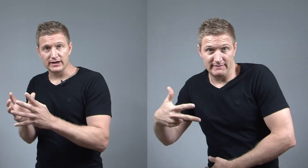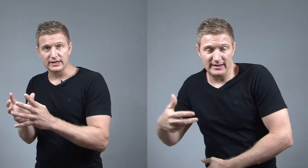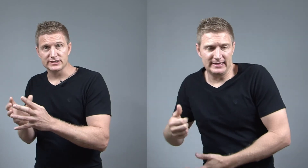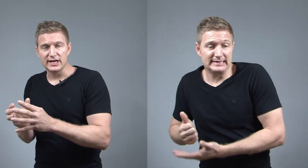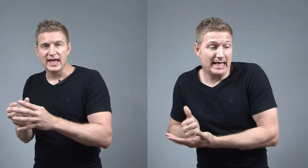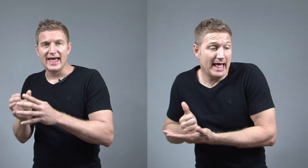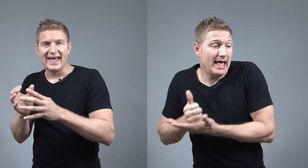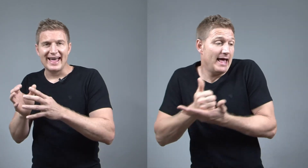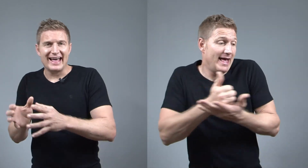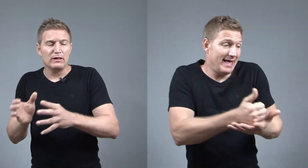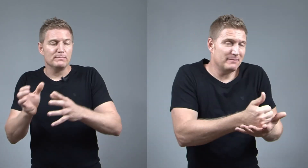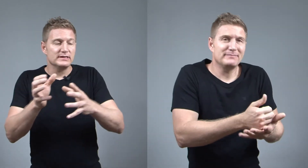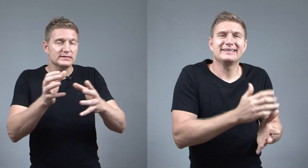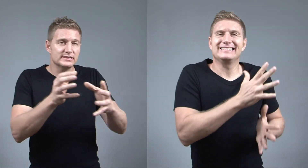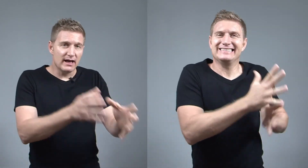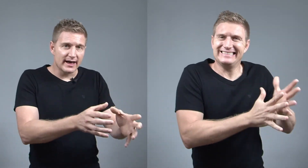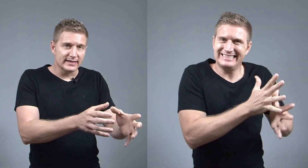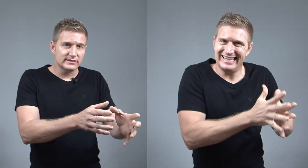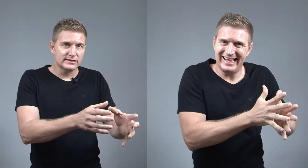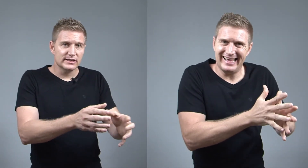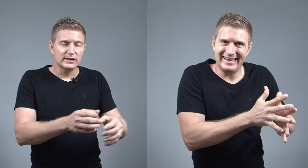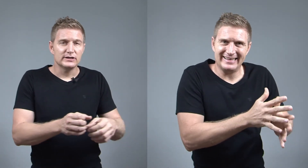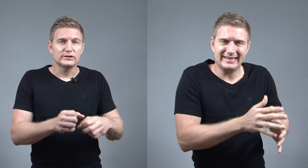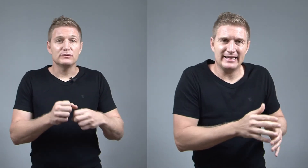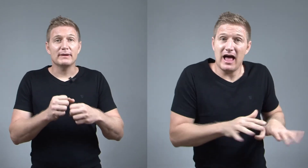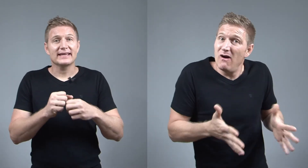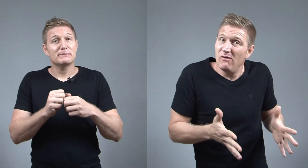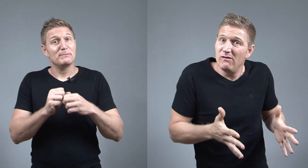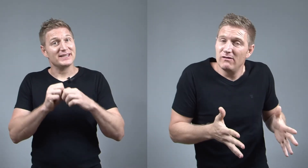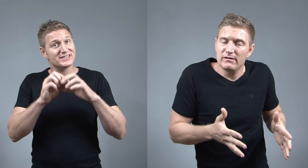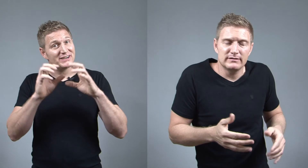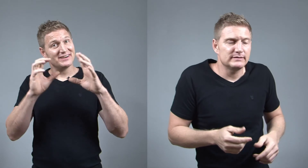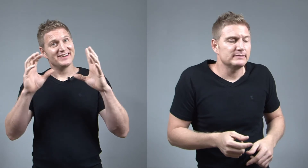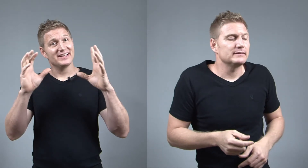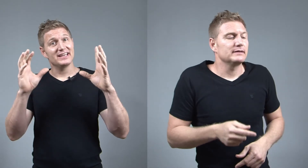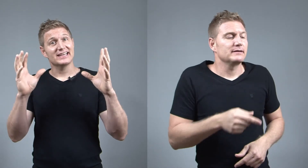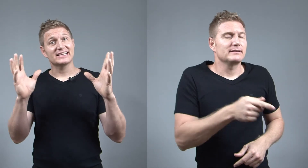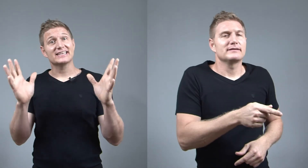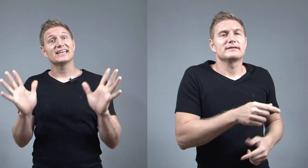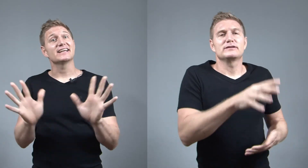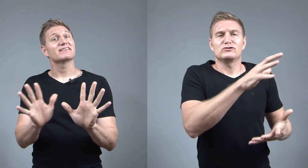Classifiers help signs to make the picture clear.